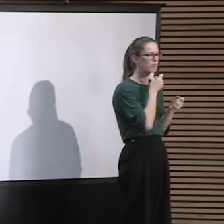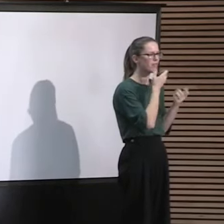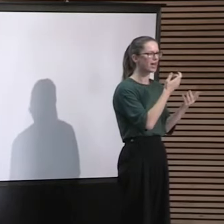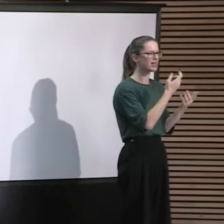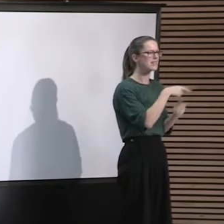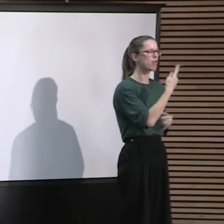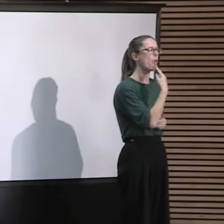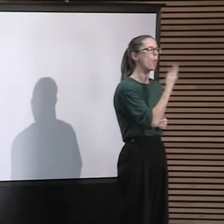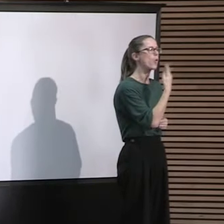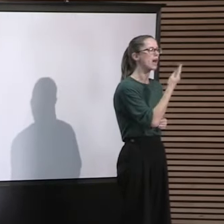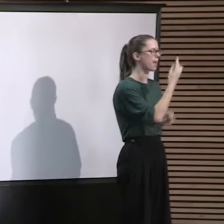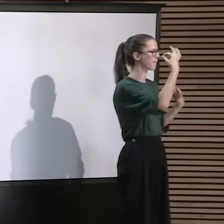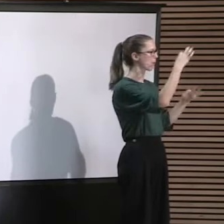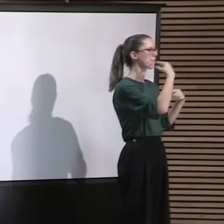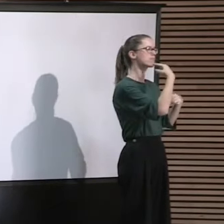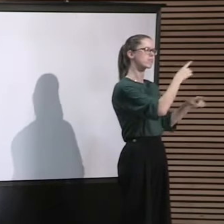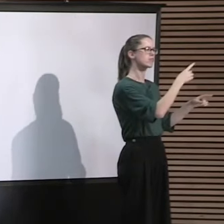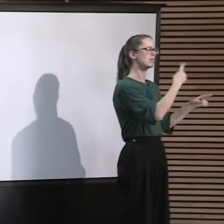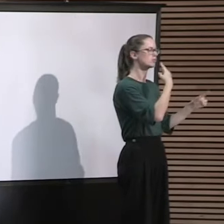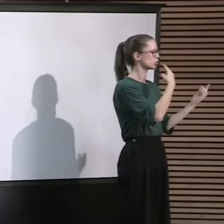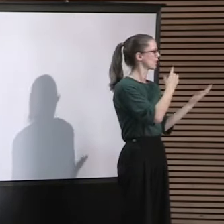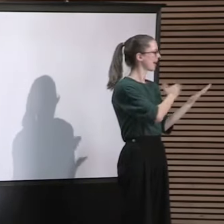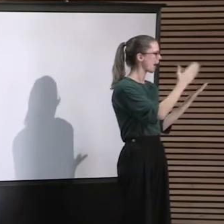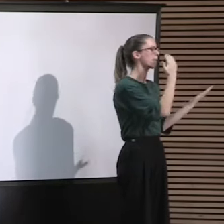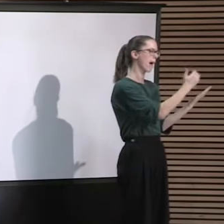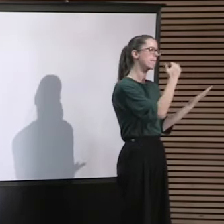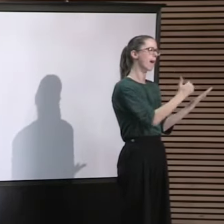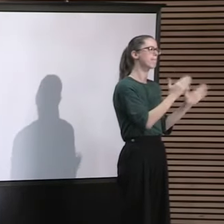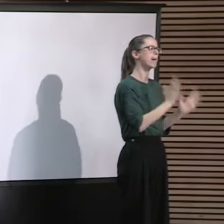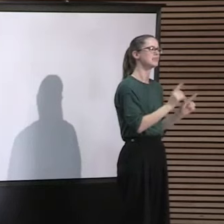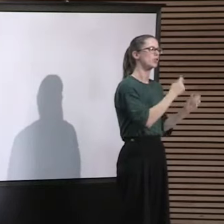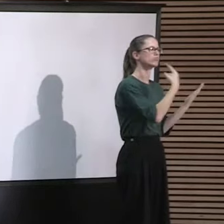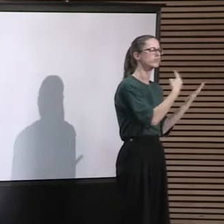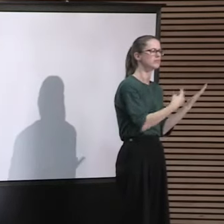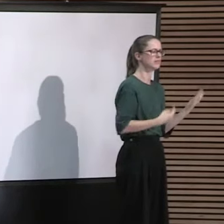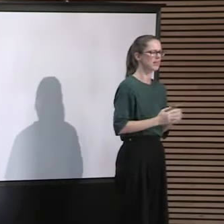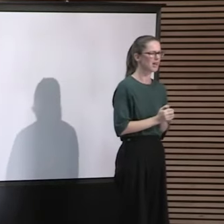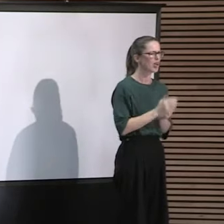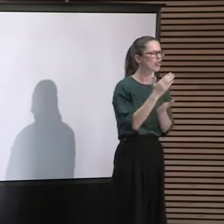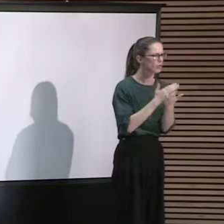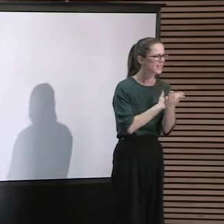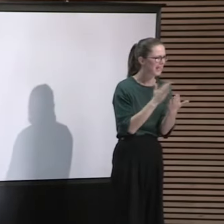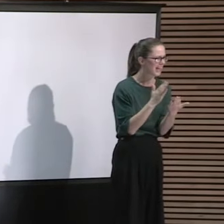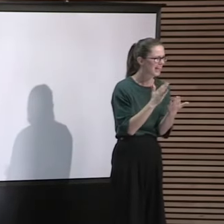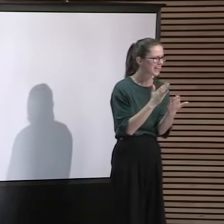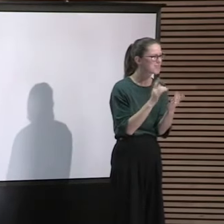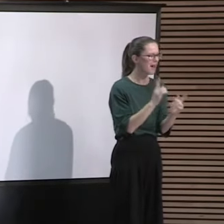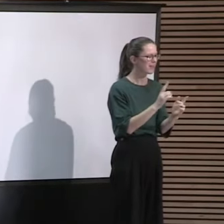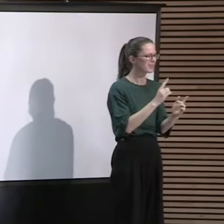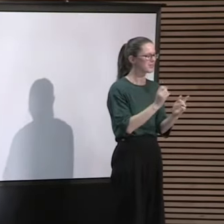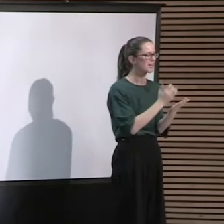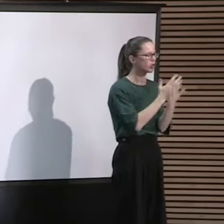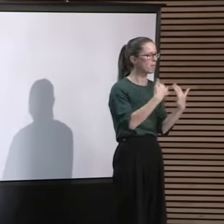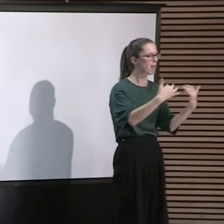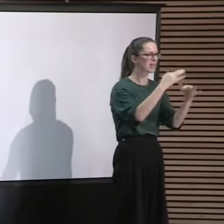order that specifies all of this so that there is absolute clarity around it. But the rules are very clear to those who are following them at the moment, but to avoid any